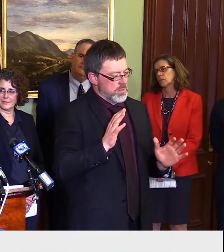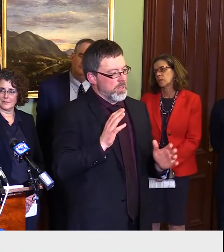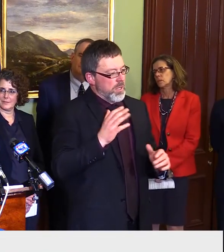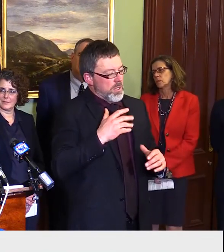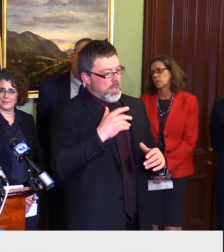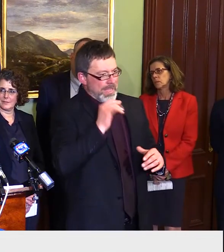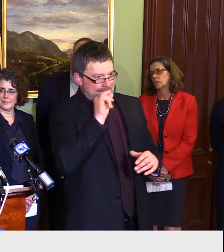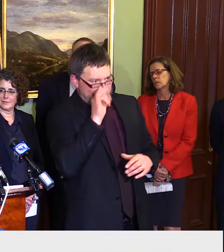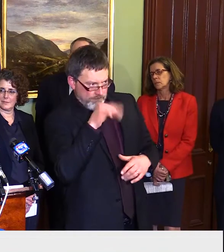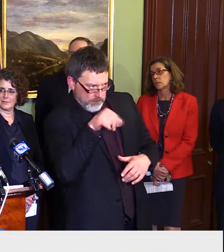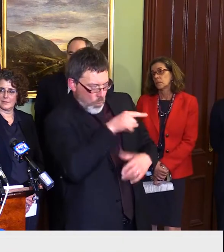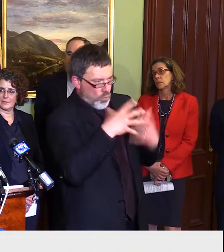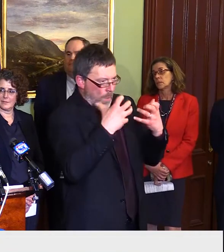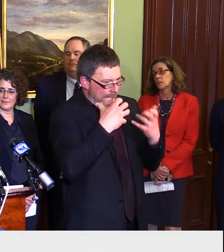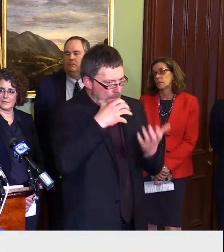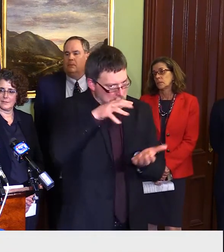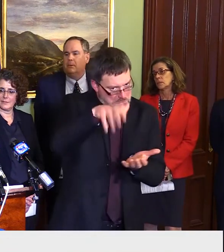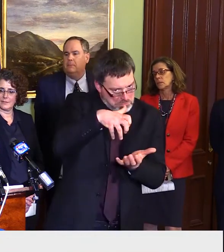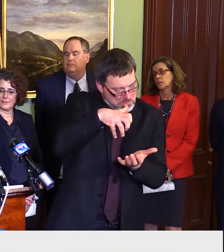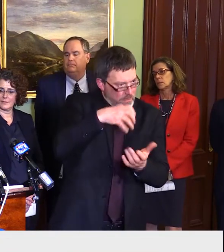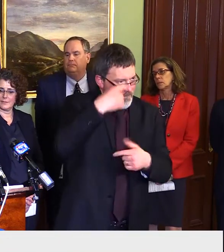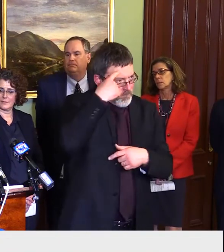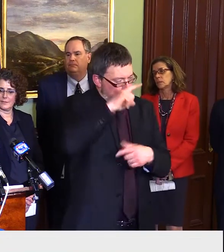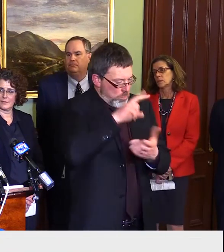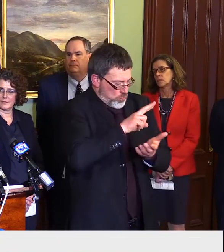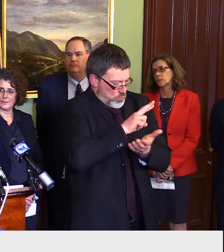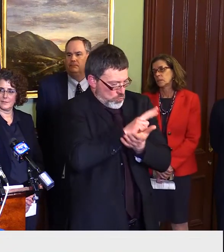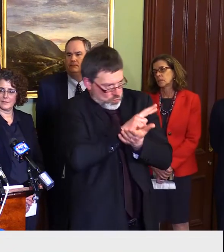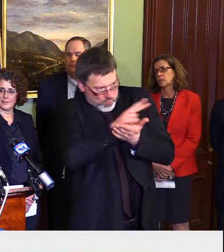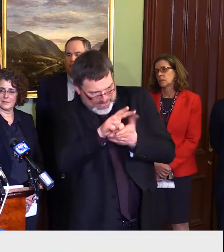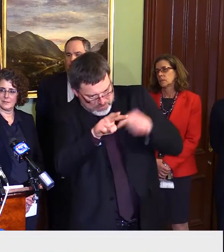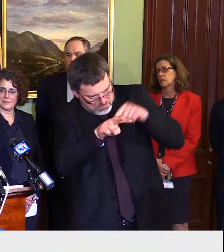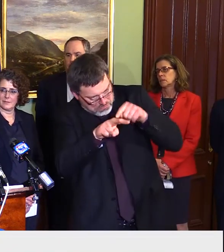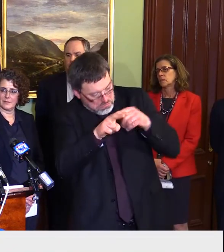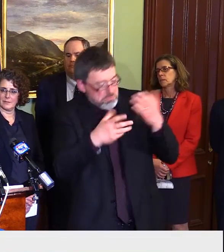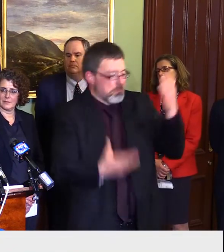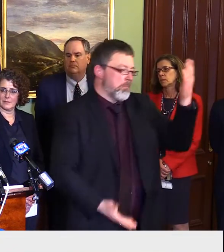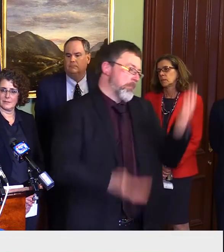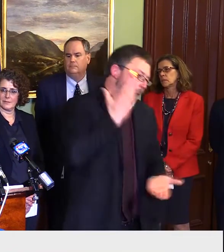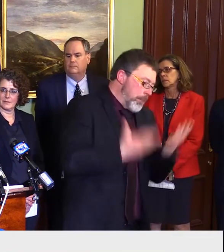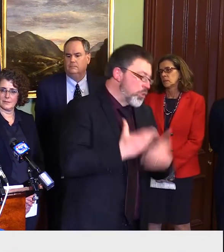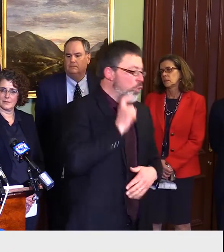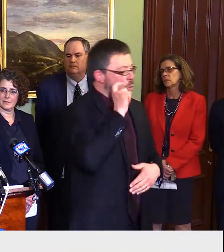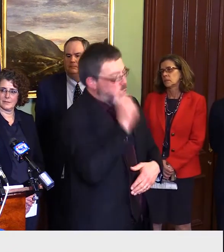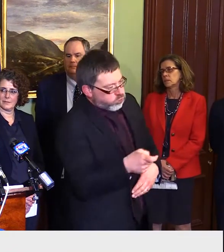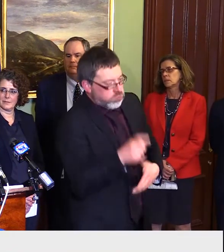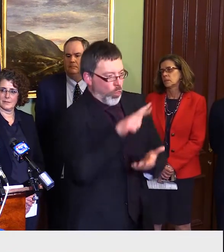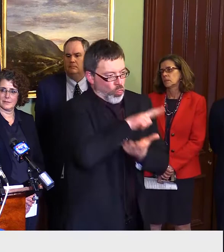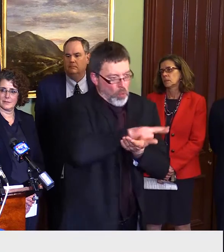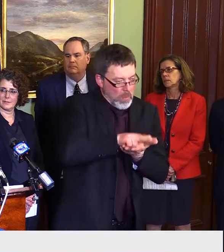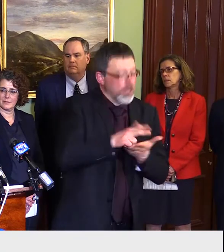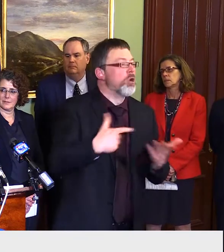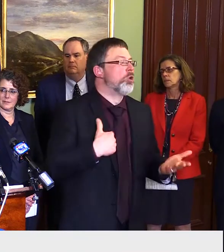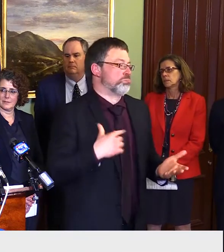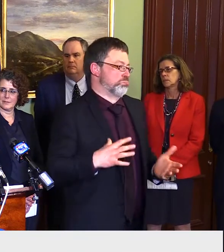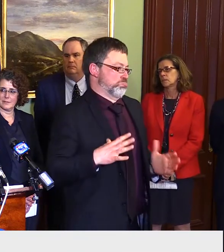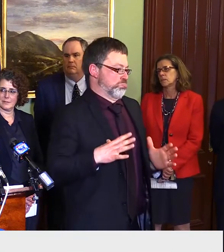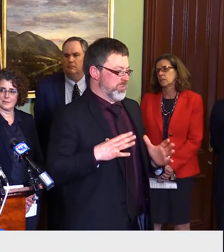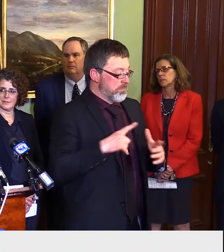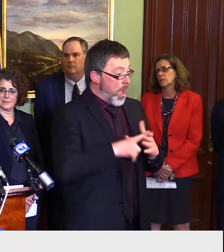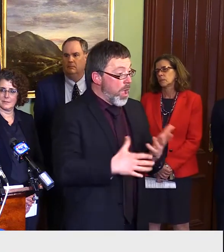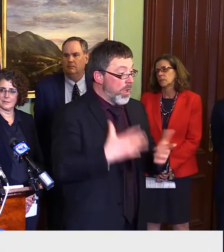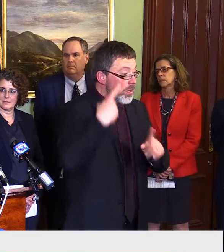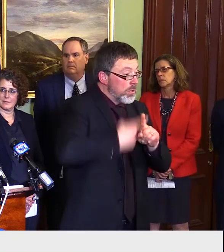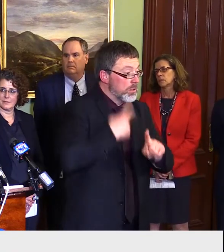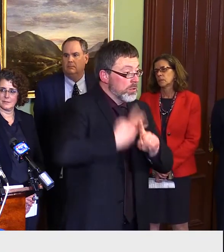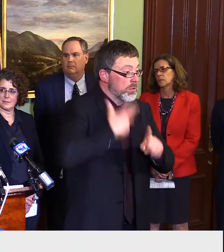give when it's needed, and I would hope that Vermonters would not try to